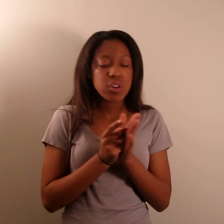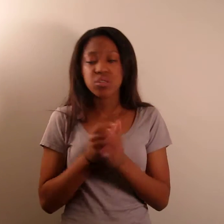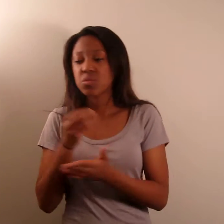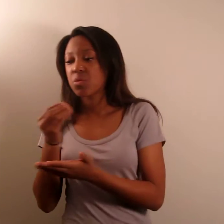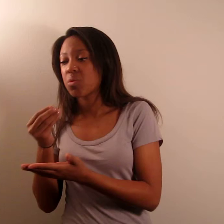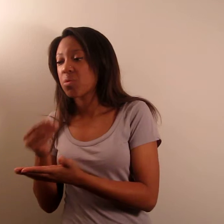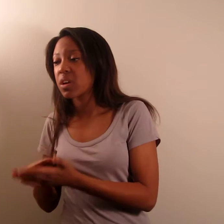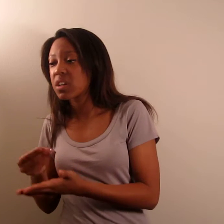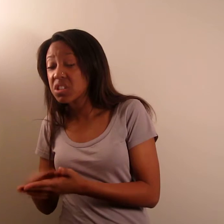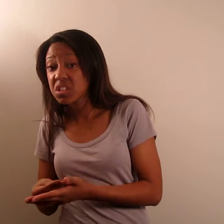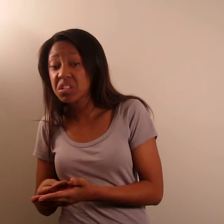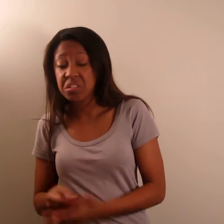them.